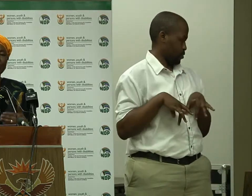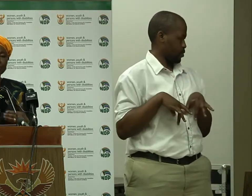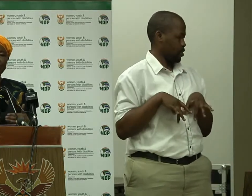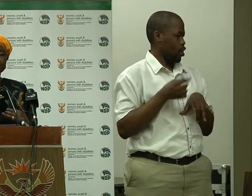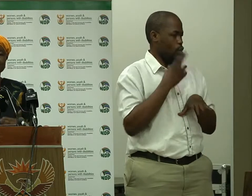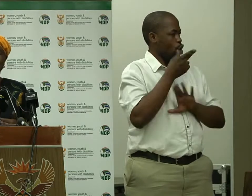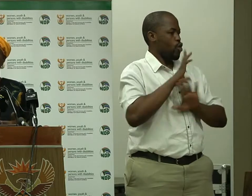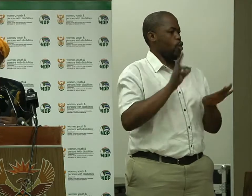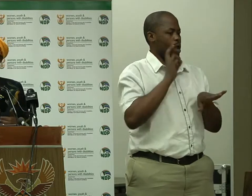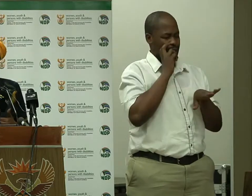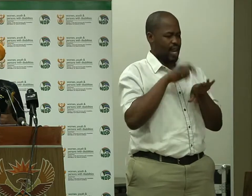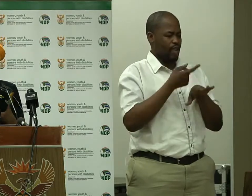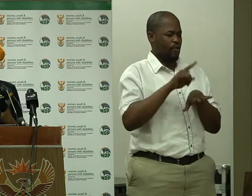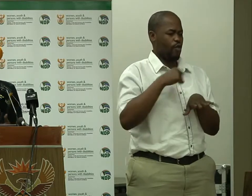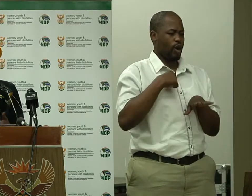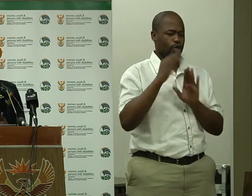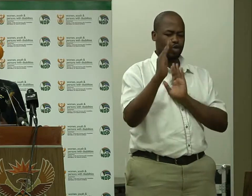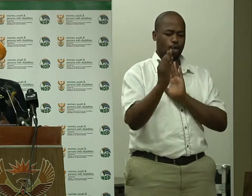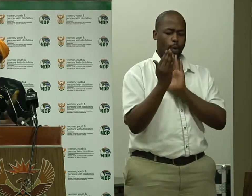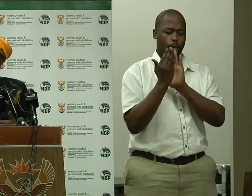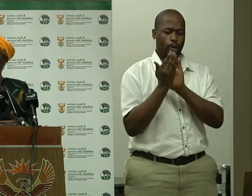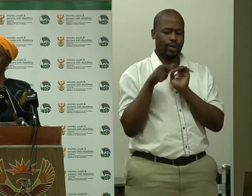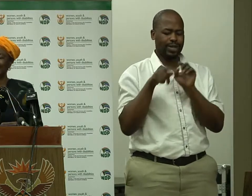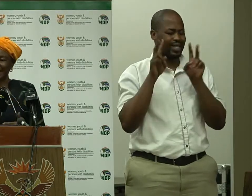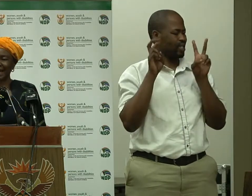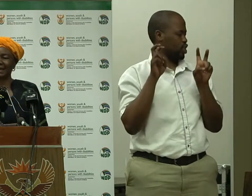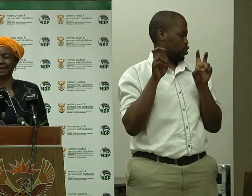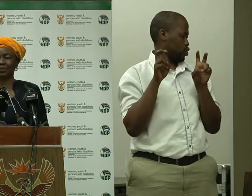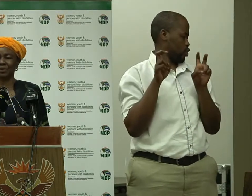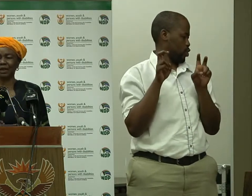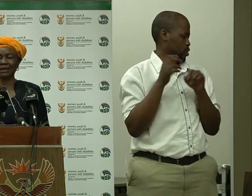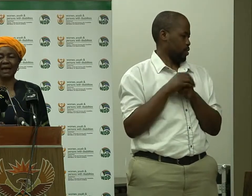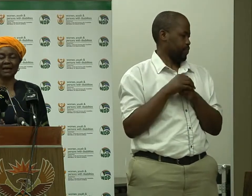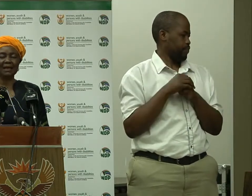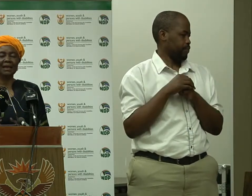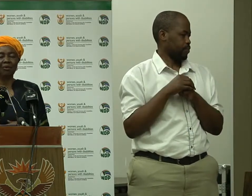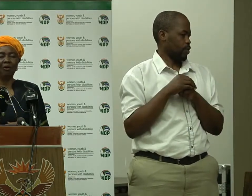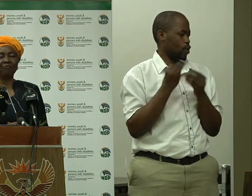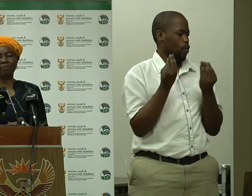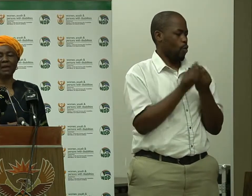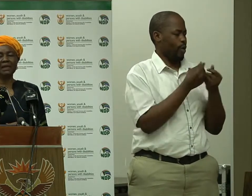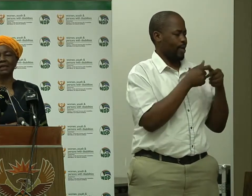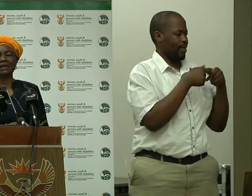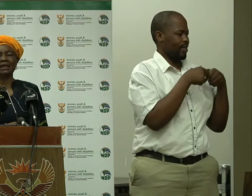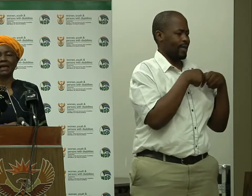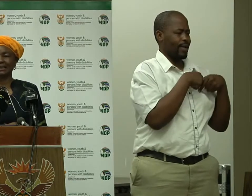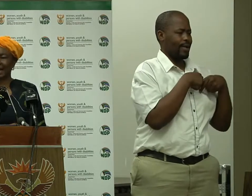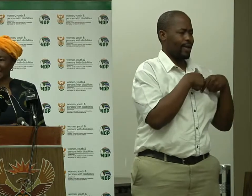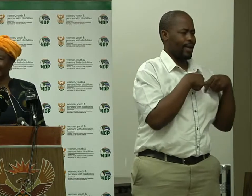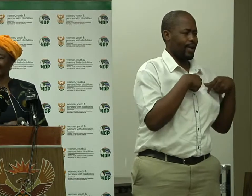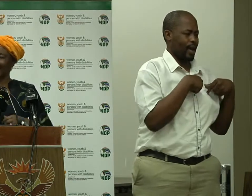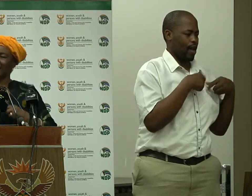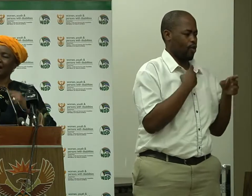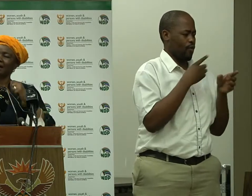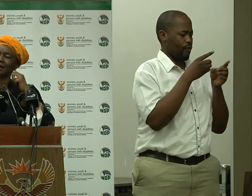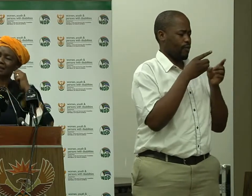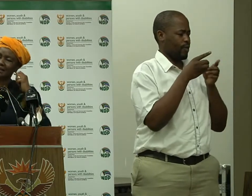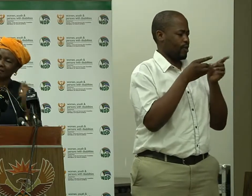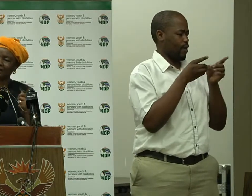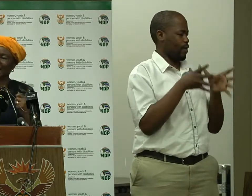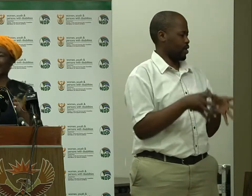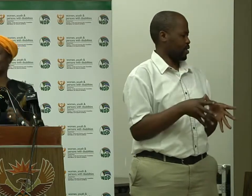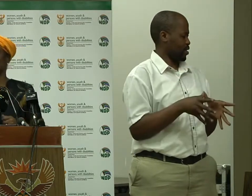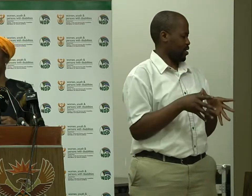have to approach these issues with a tag of being a director,